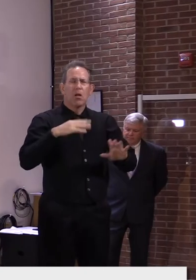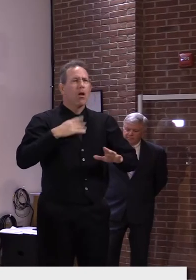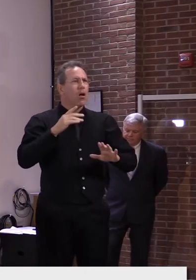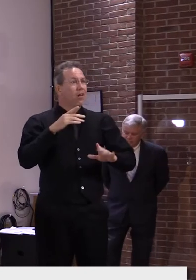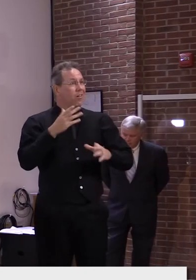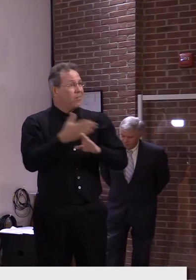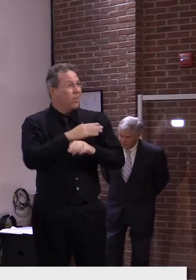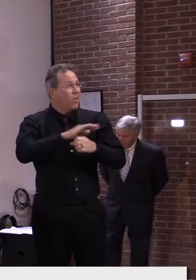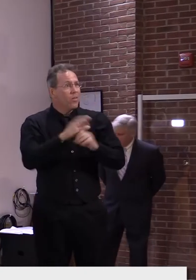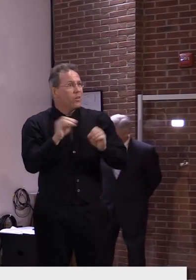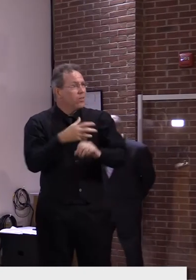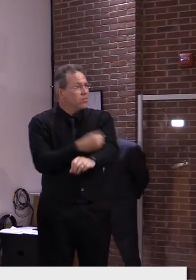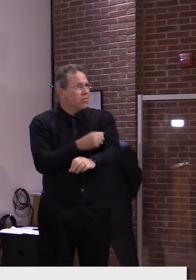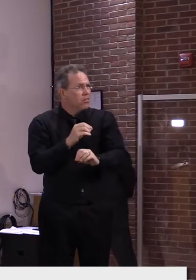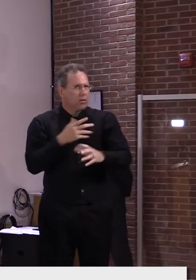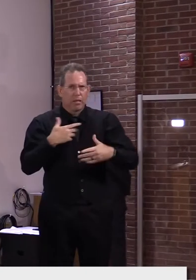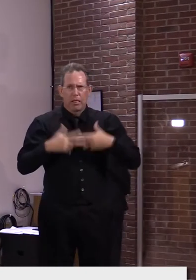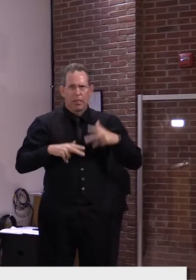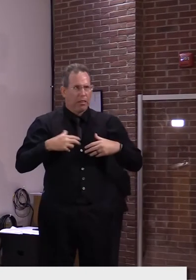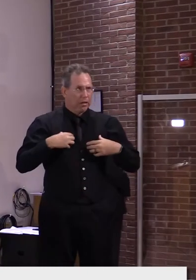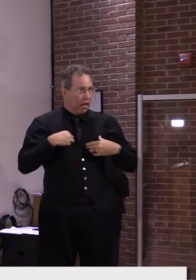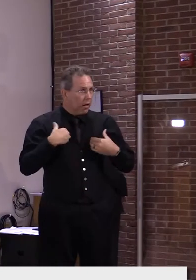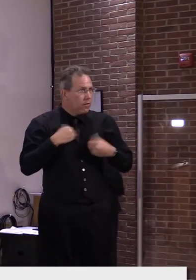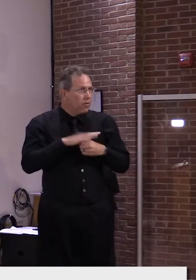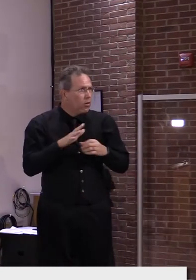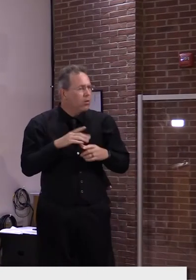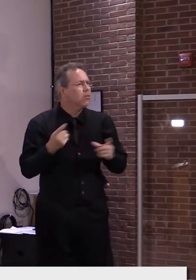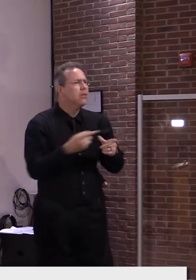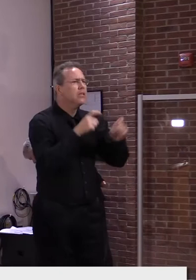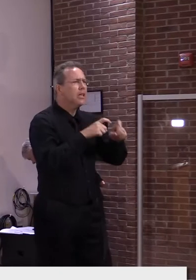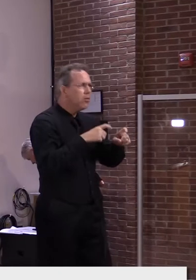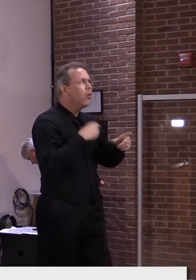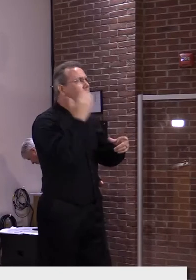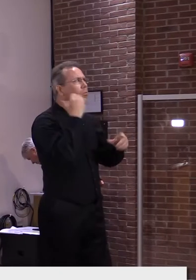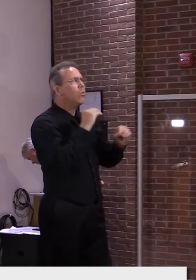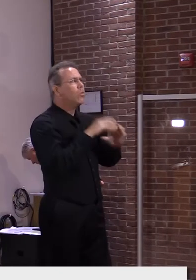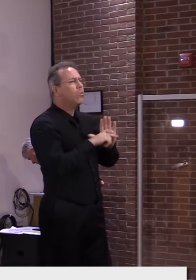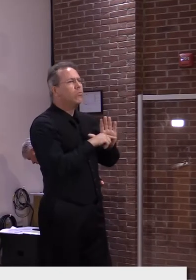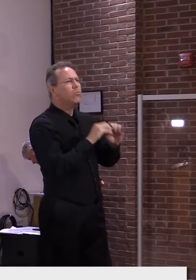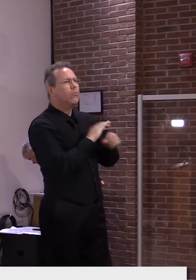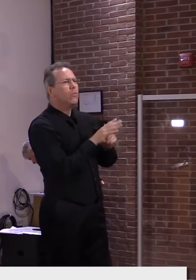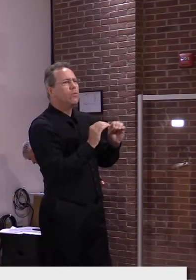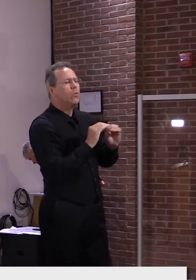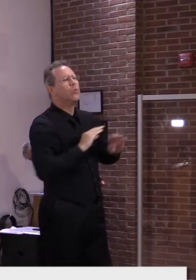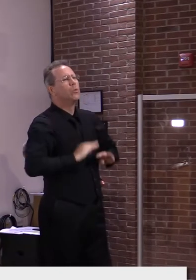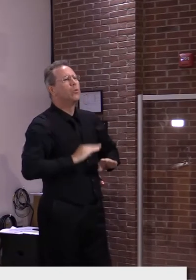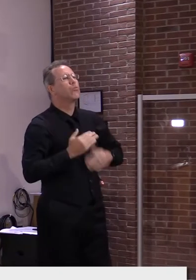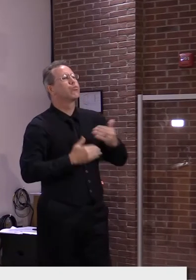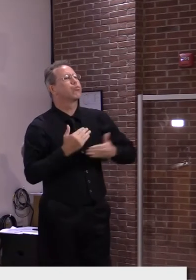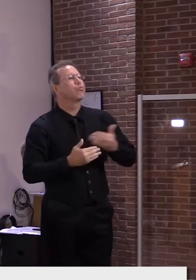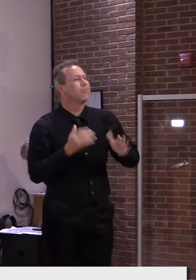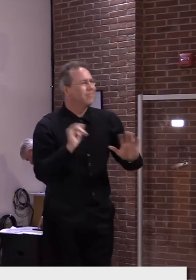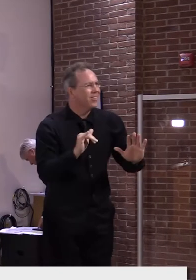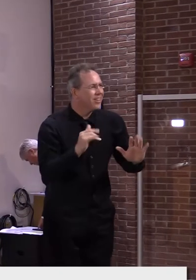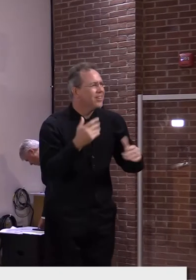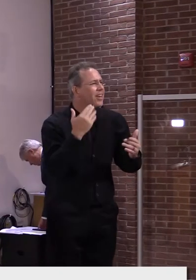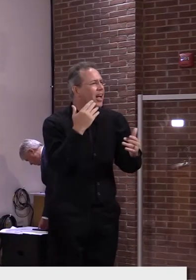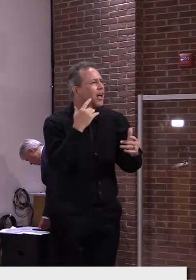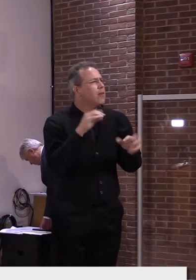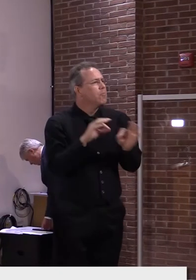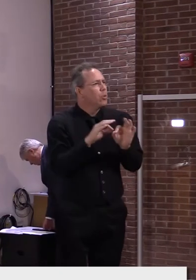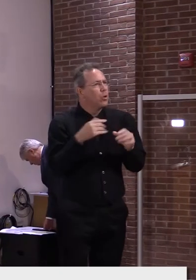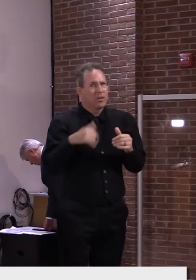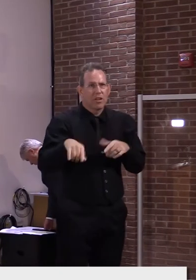of what was going on in the state, not just people who had symptoms, but people who might have been a